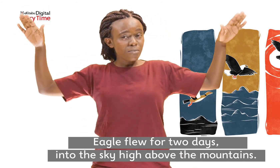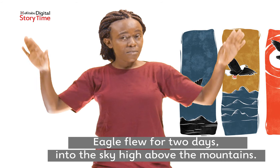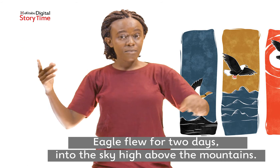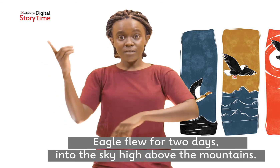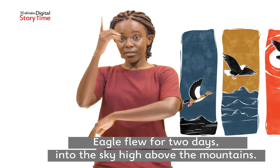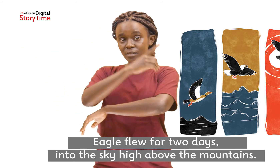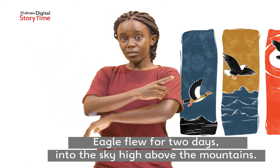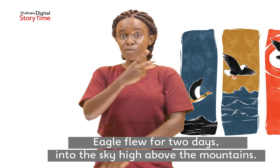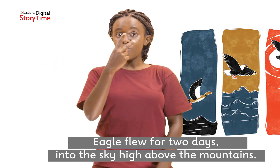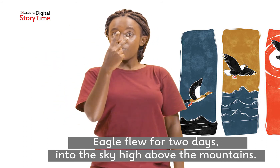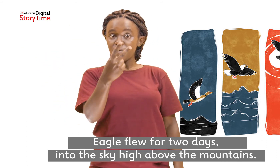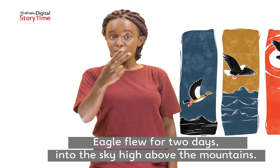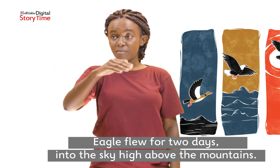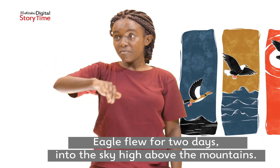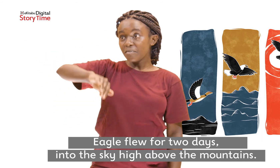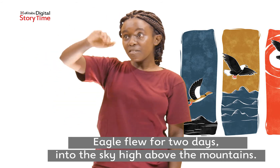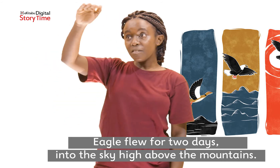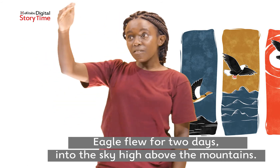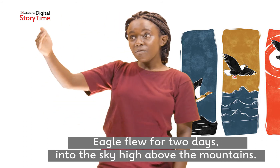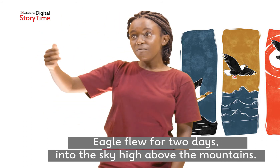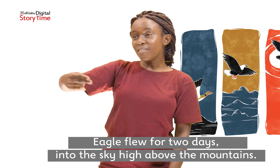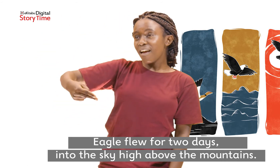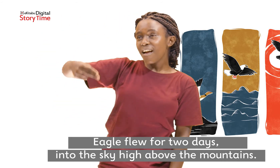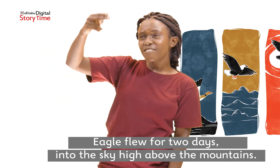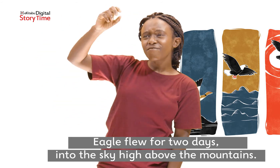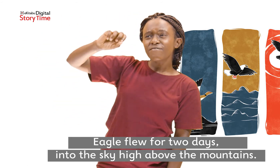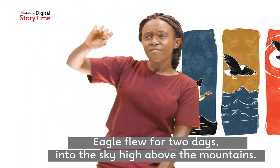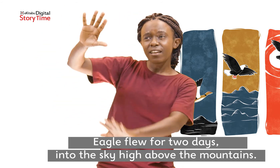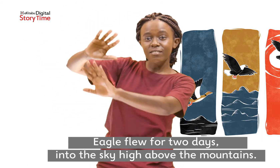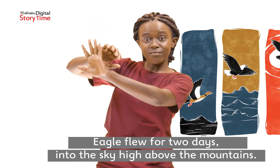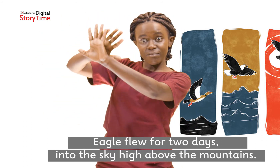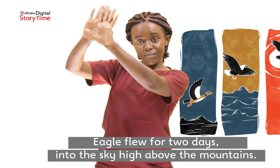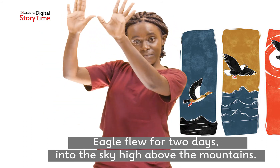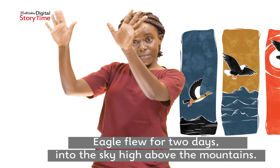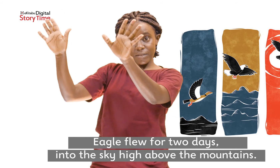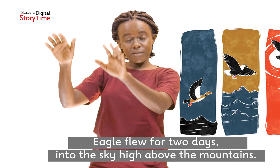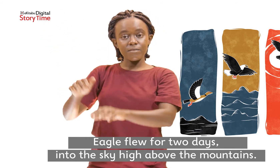Eagle flew for 2 days into the sky high above the mountains.